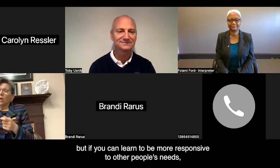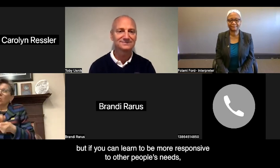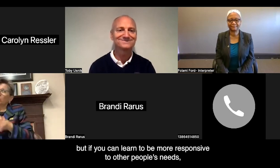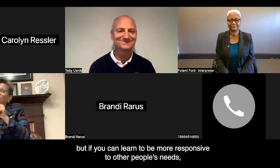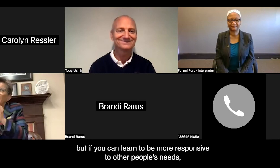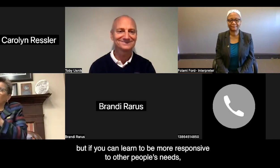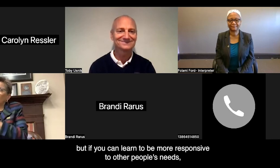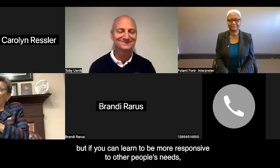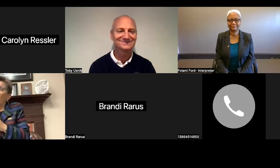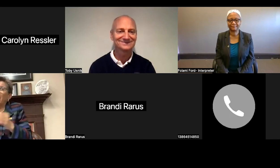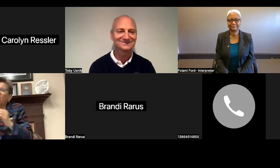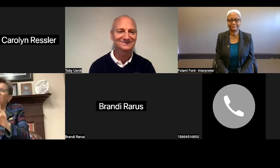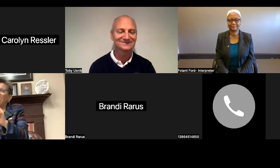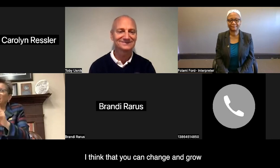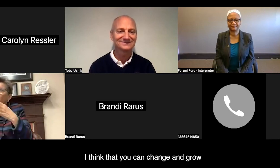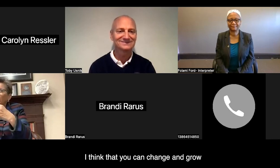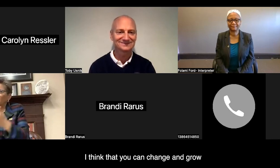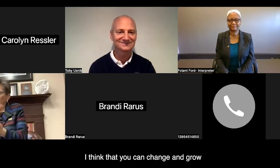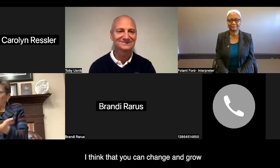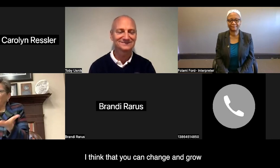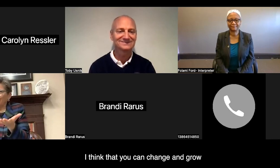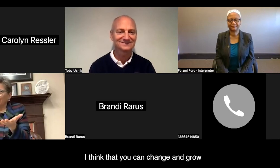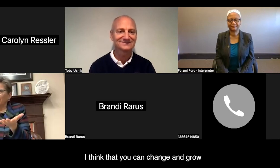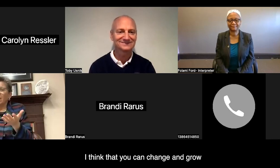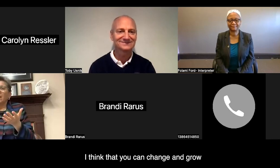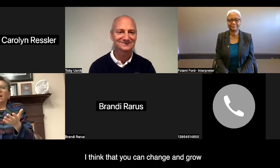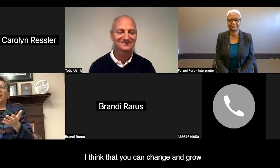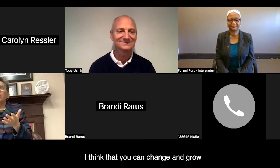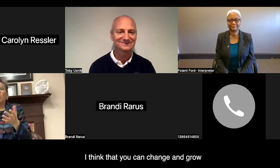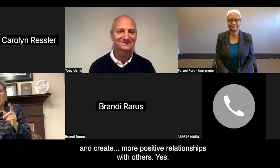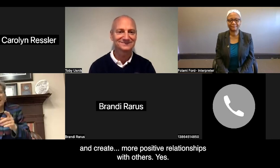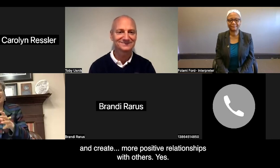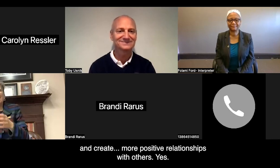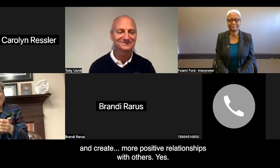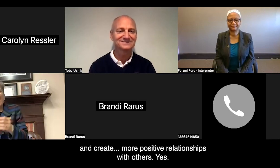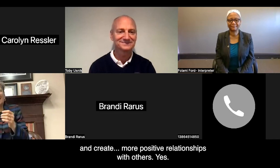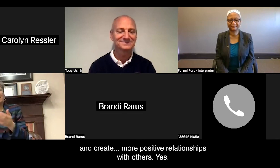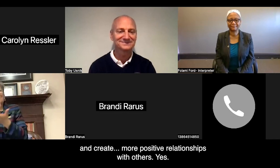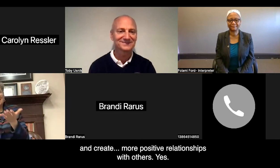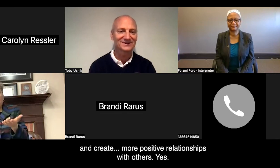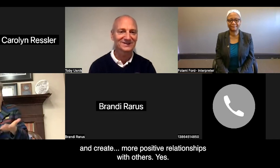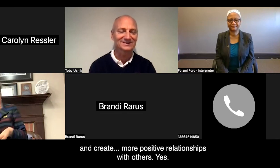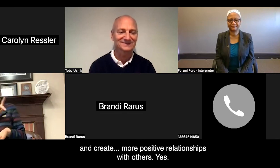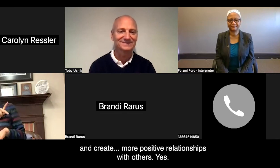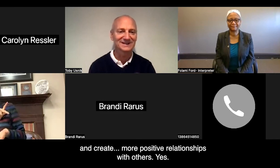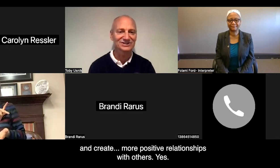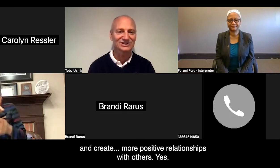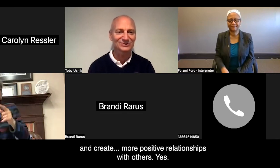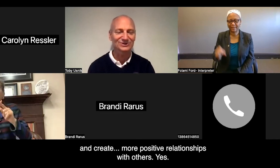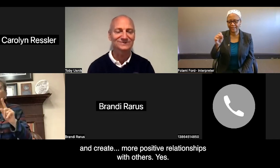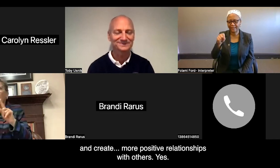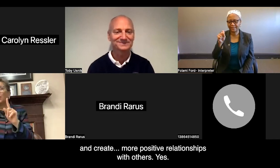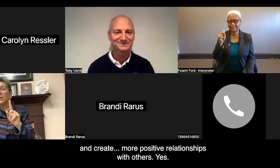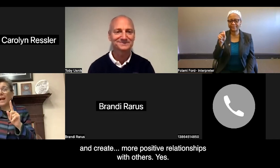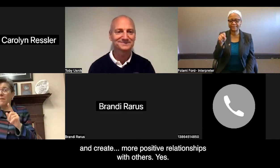I think that you can change and grow and create more positive relationships with others. Yes. So I